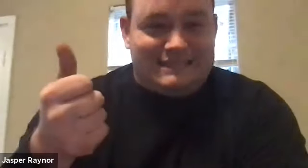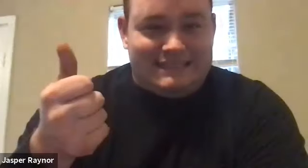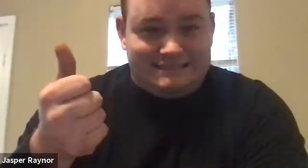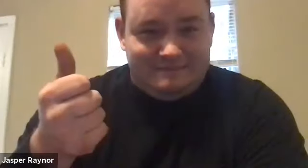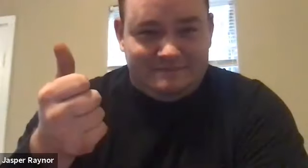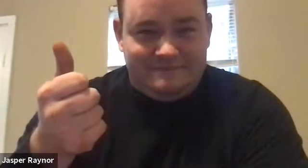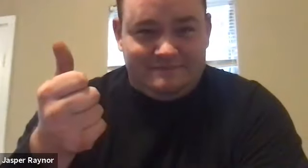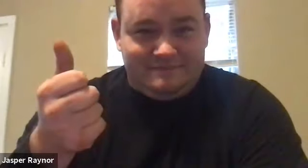16.